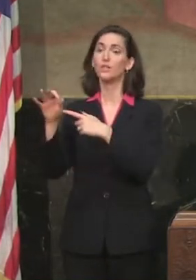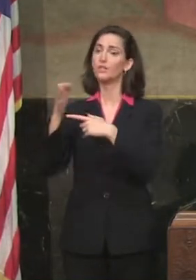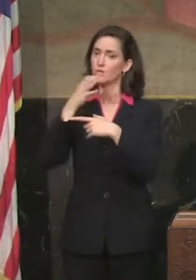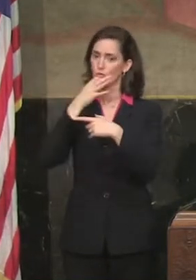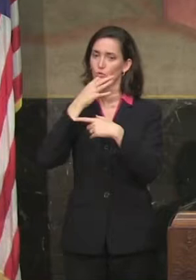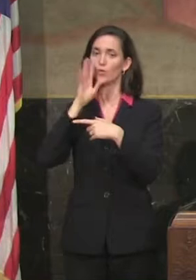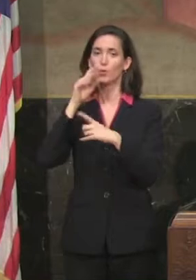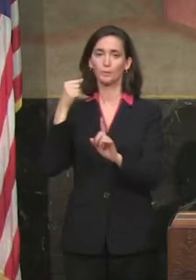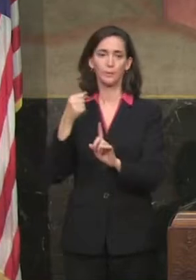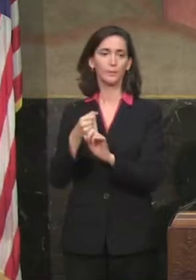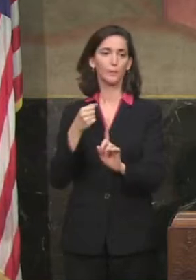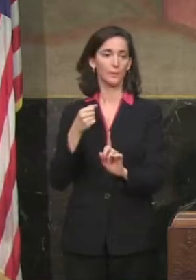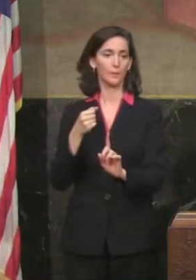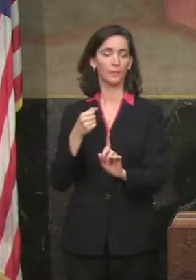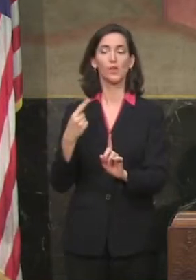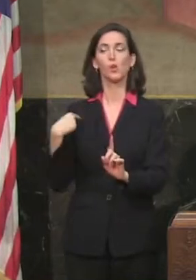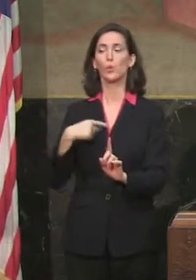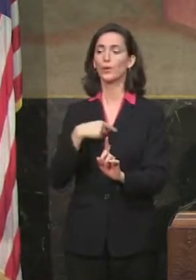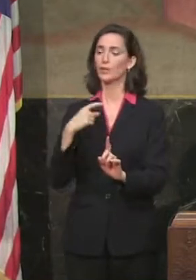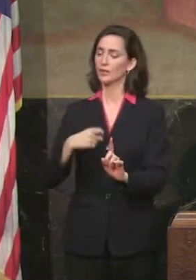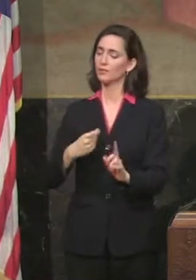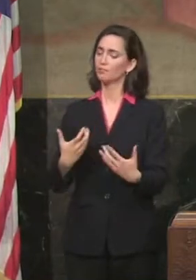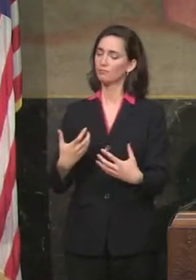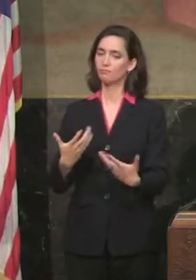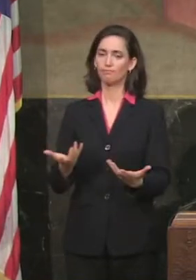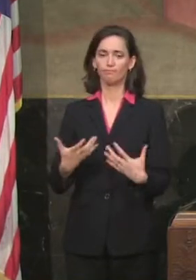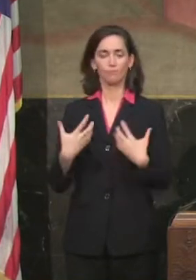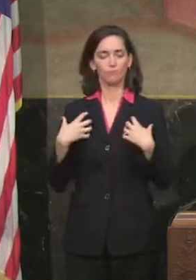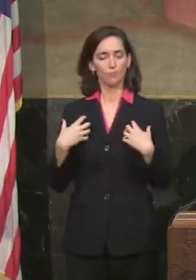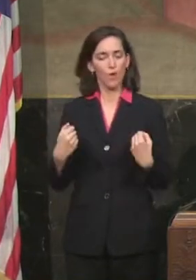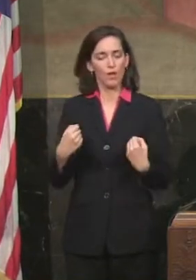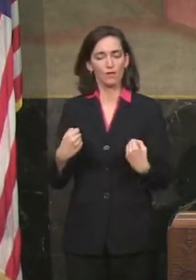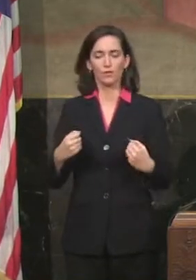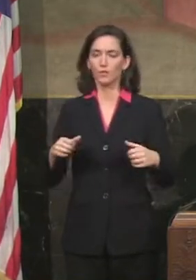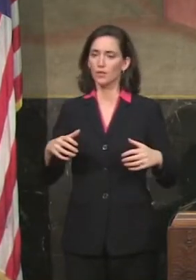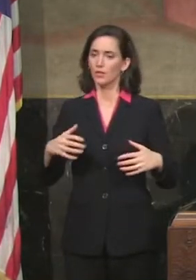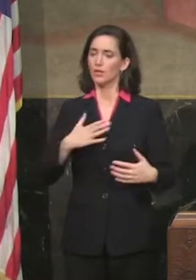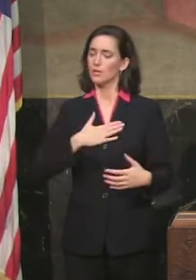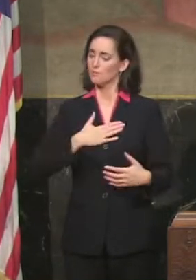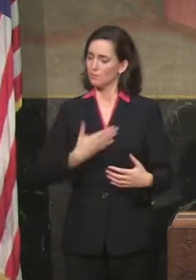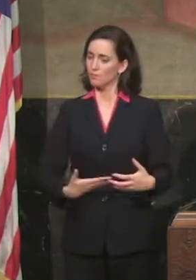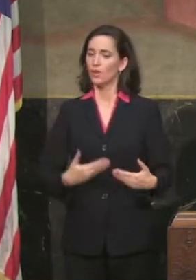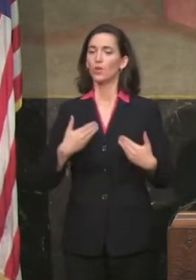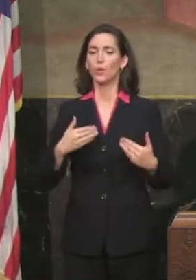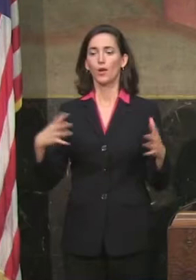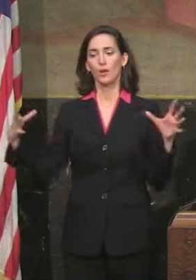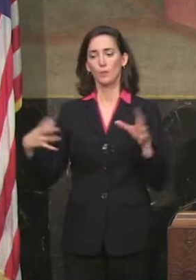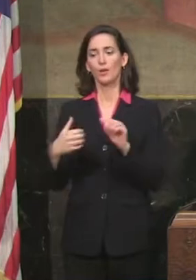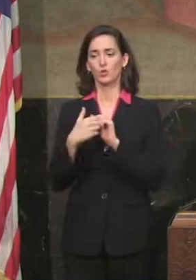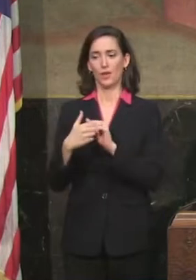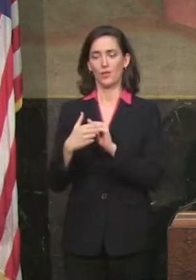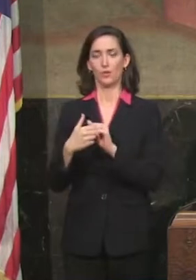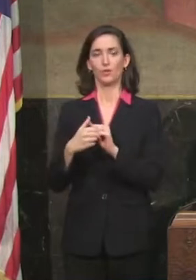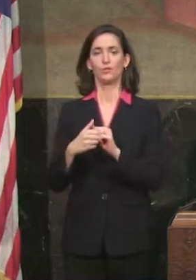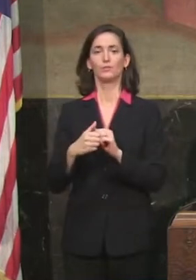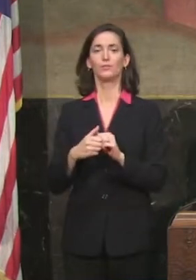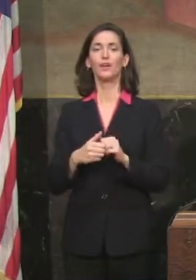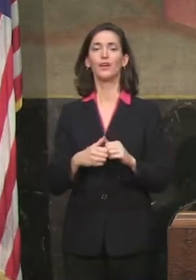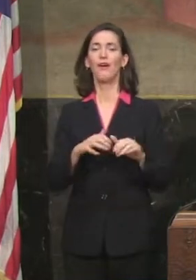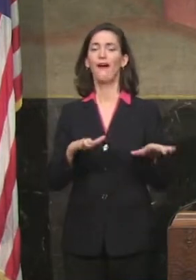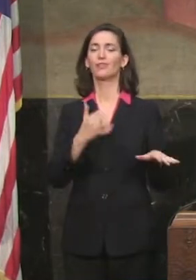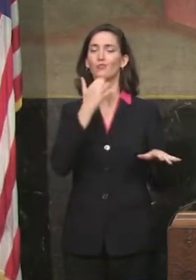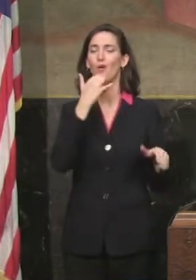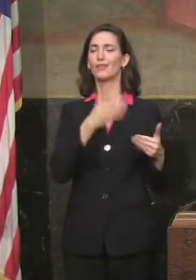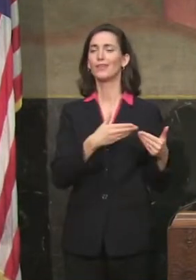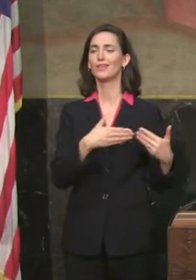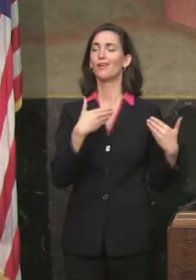will, the courage to come together and do the hard right instead of the easy wrong. The days of being